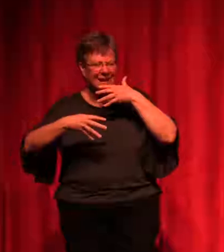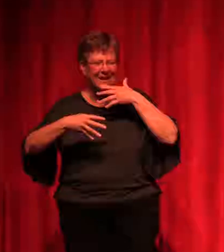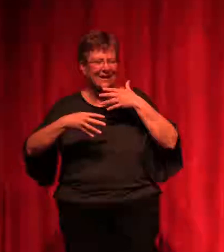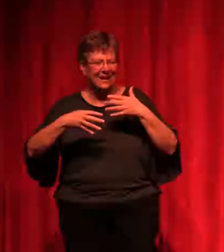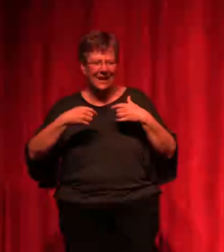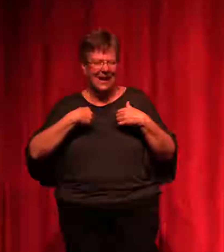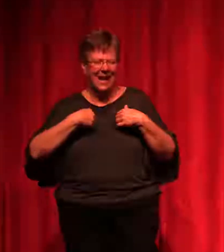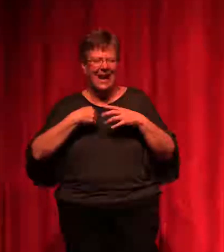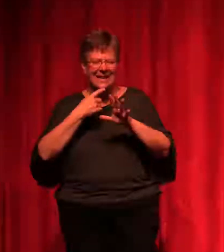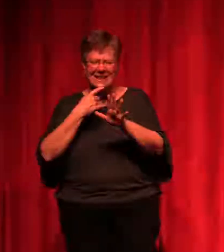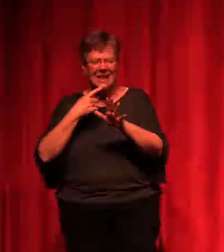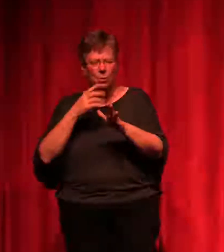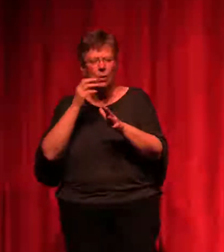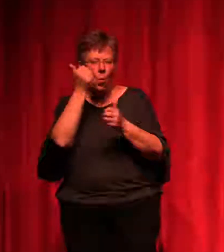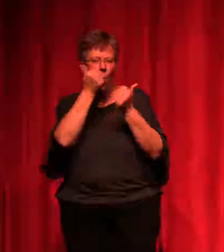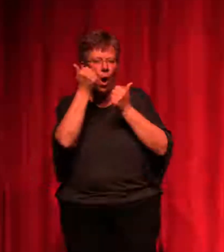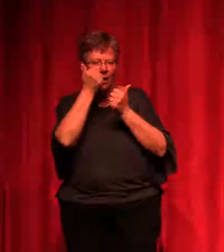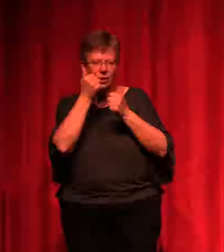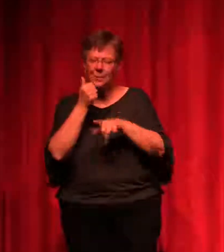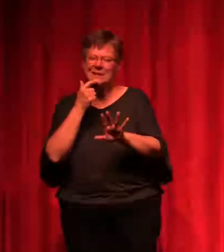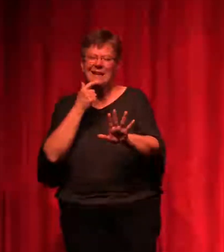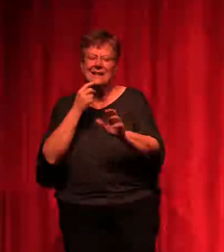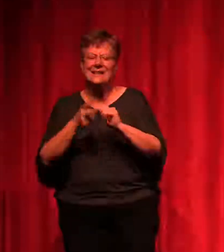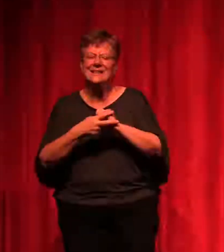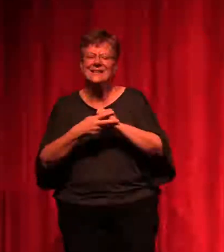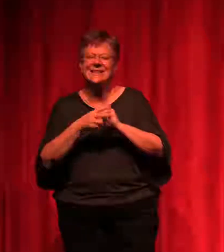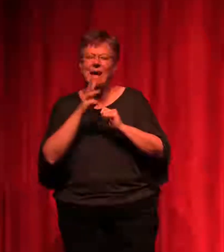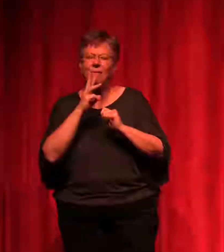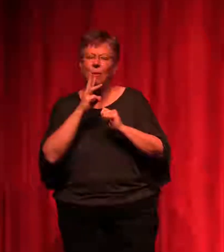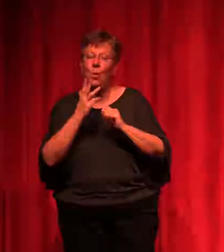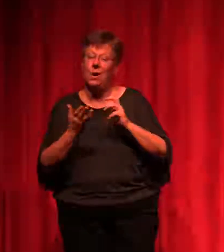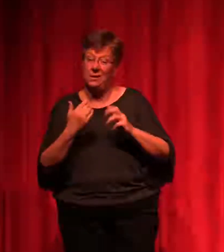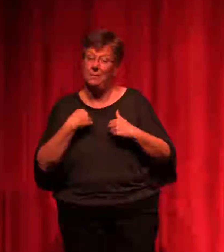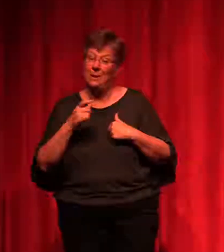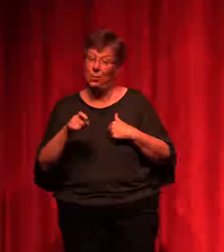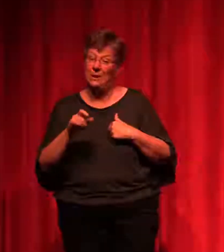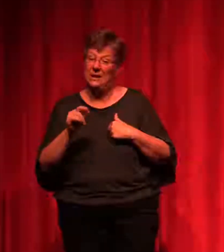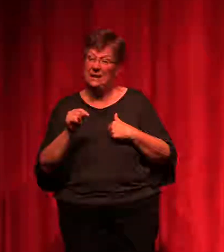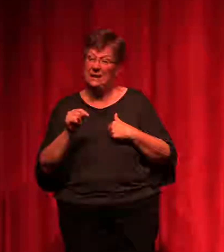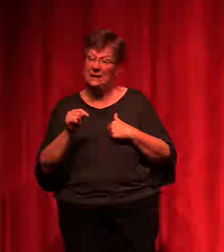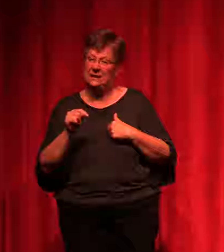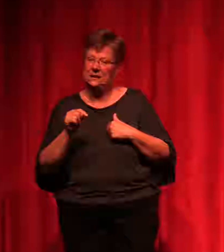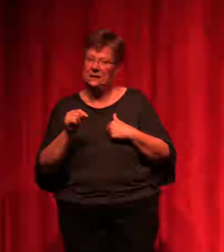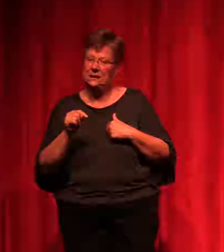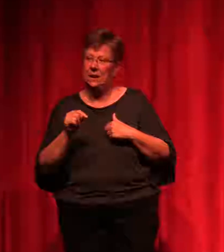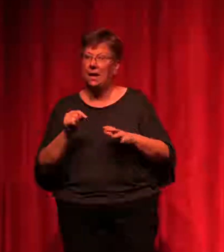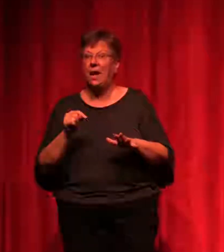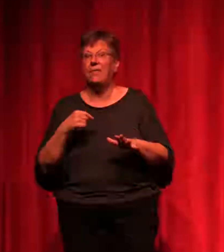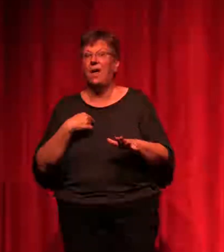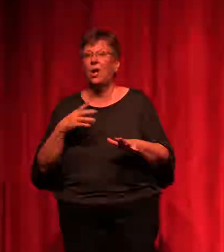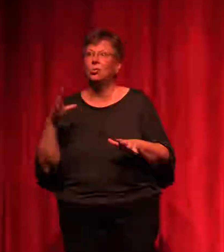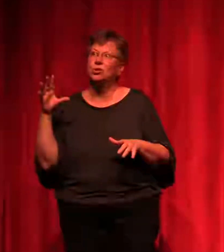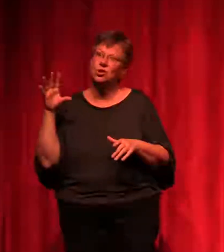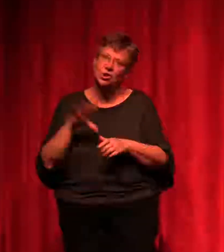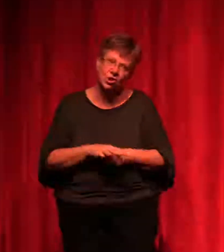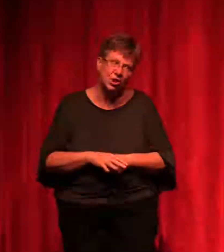he says, "We might need the water." And at that point, I kind of thought, "Oh,